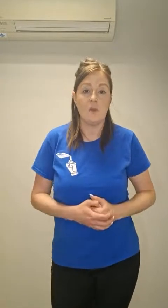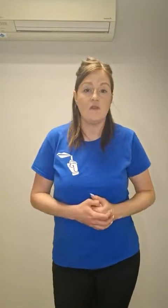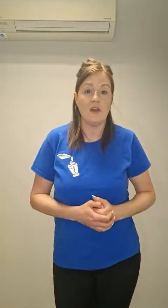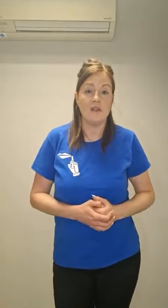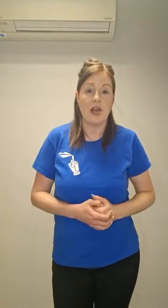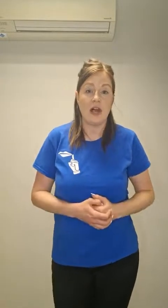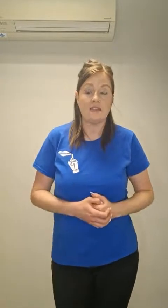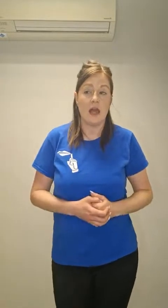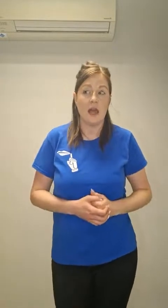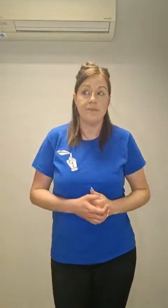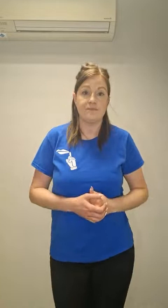proven that